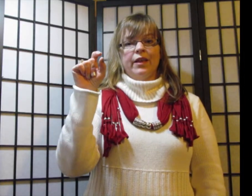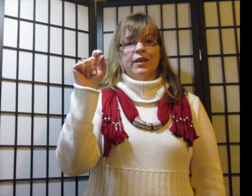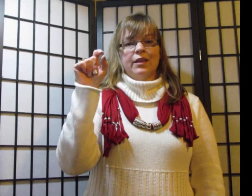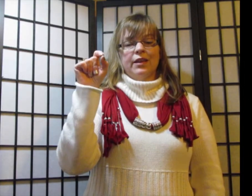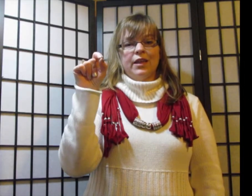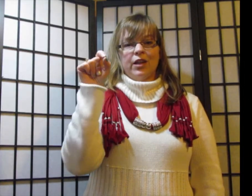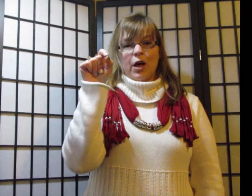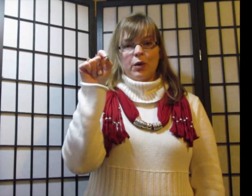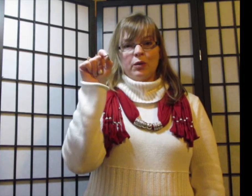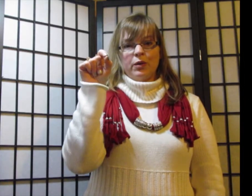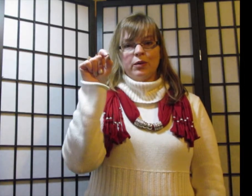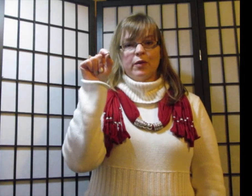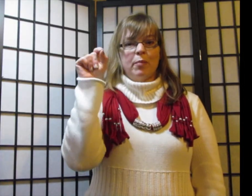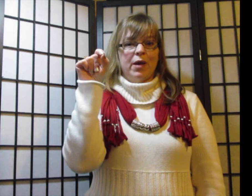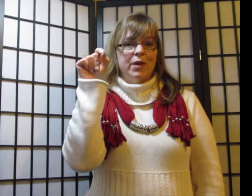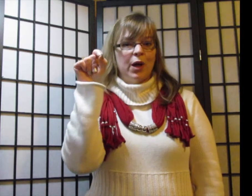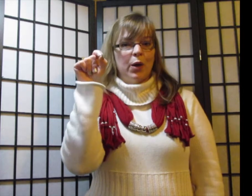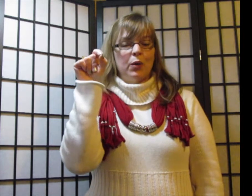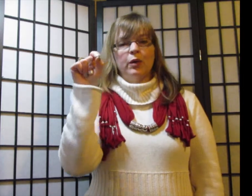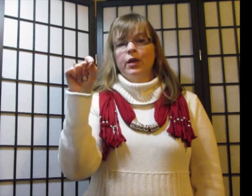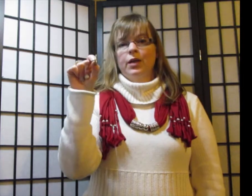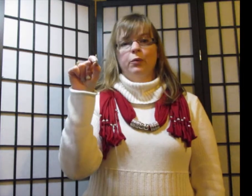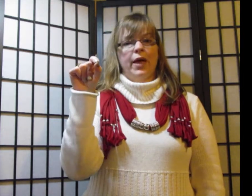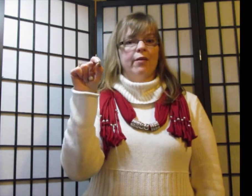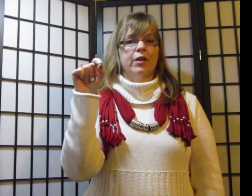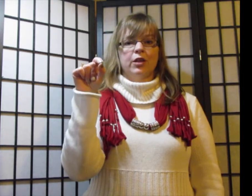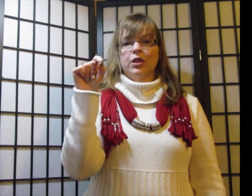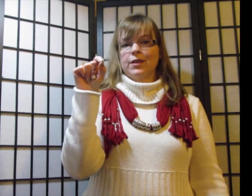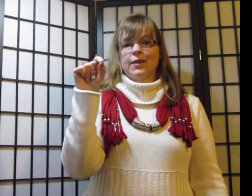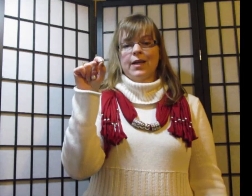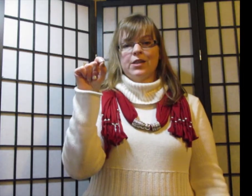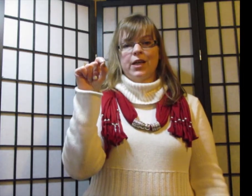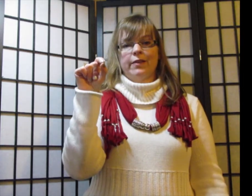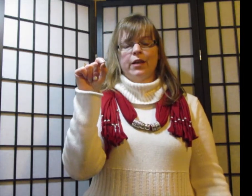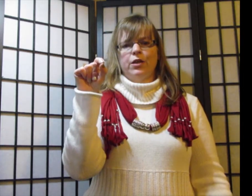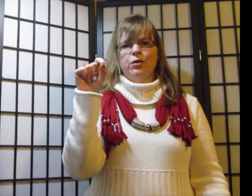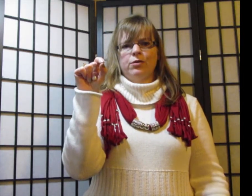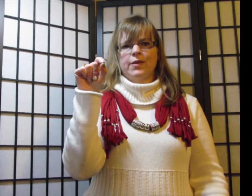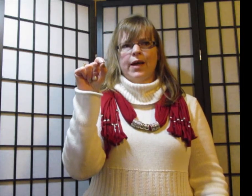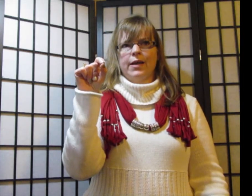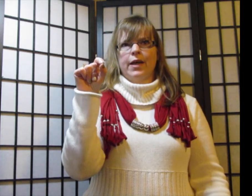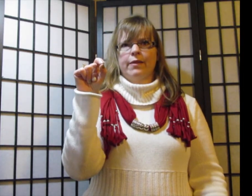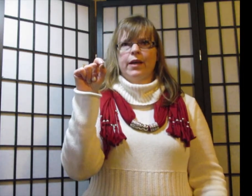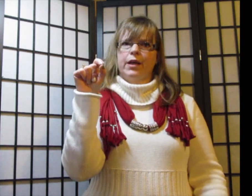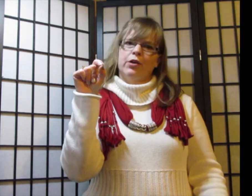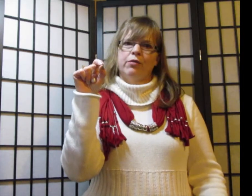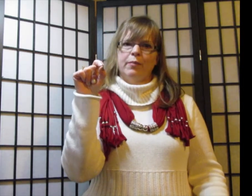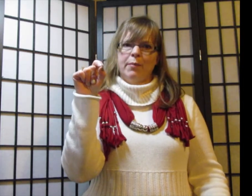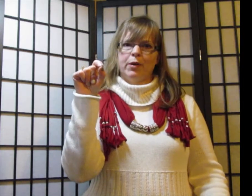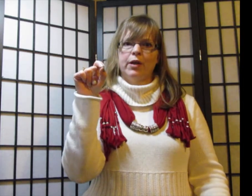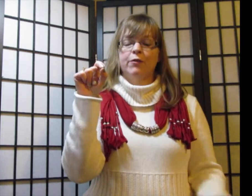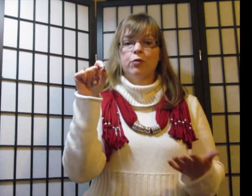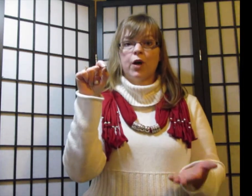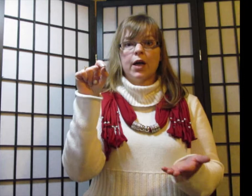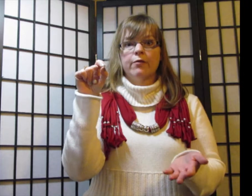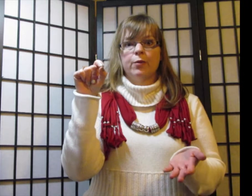The little O, or the baby O, we haven't learned signs yet that use that, not that I could remember. If you thought of